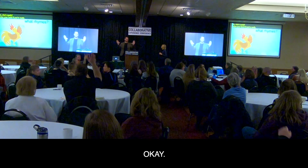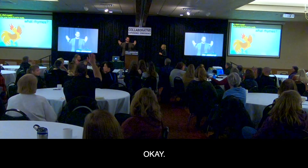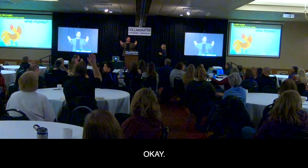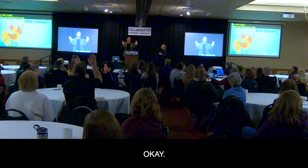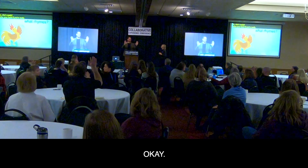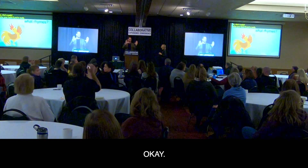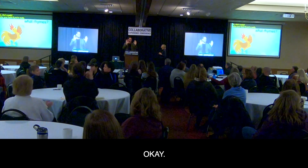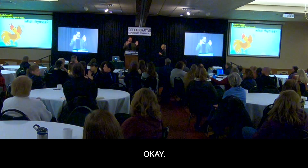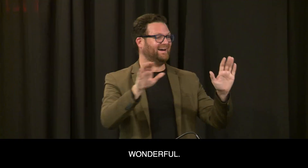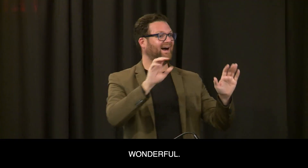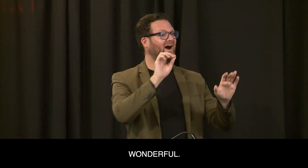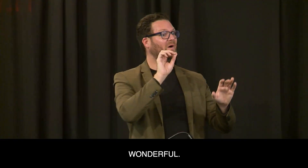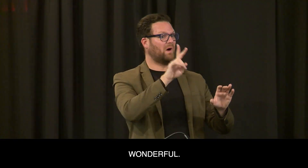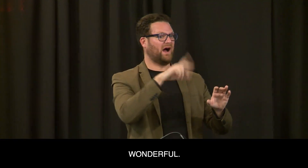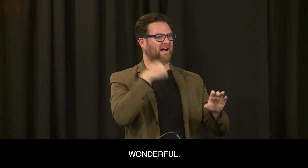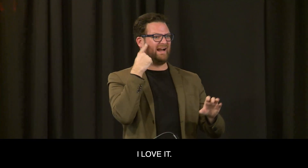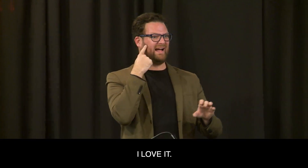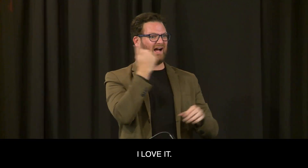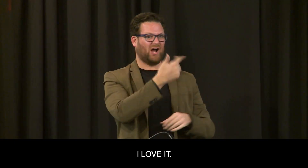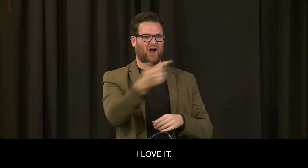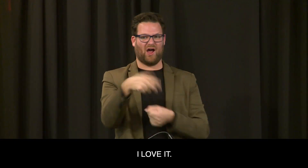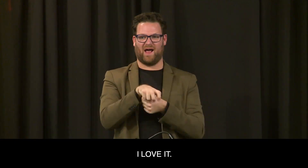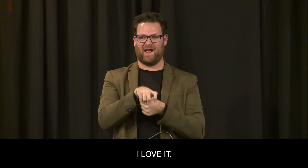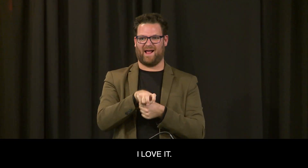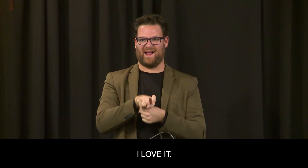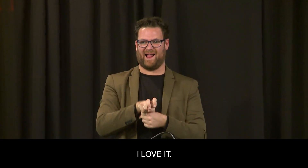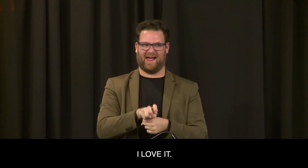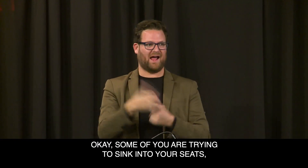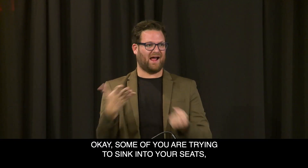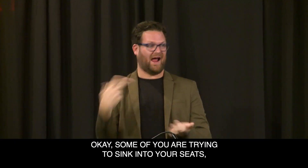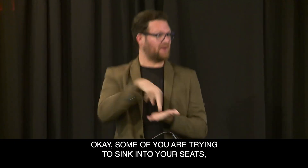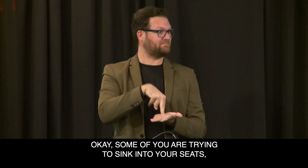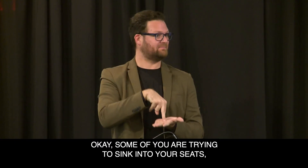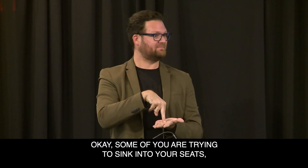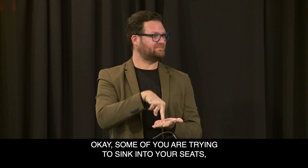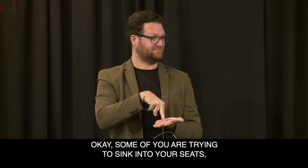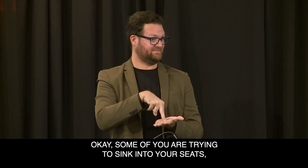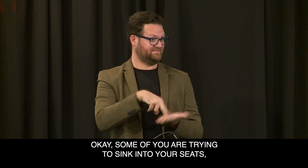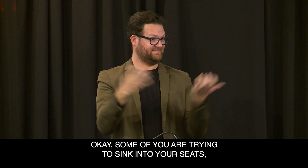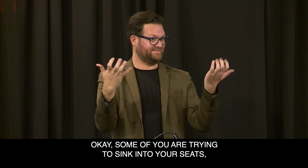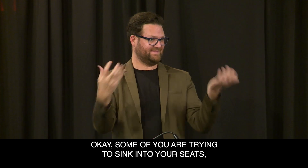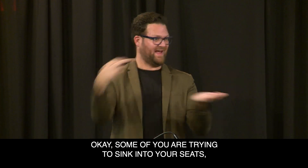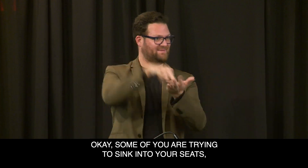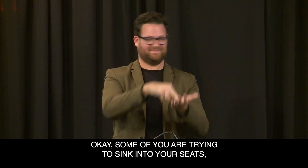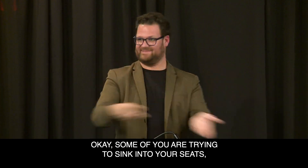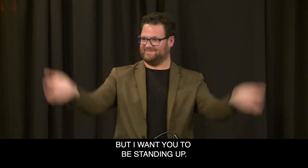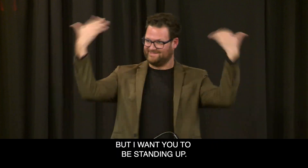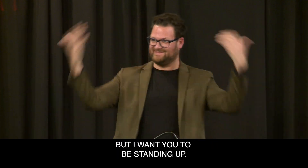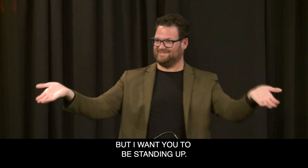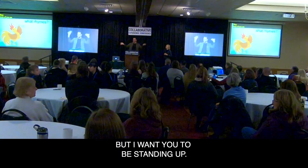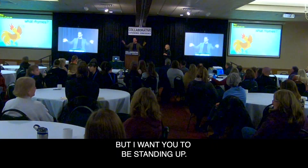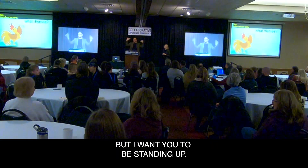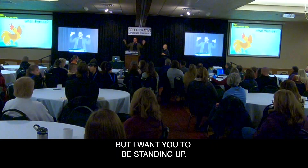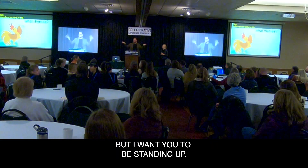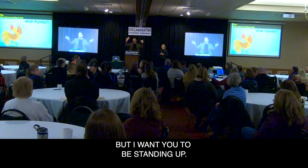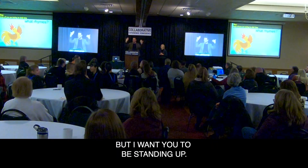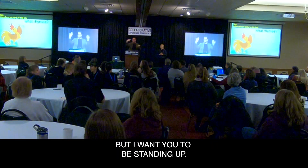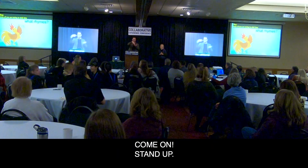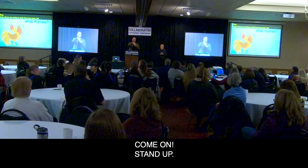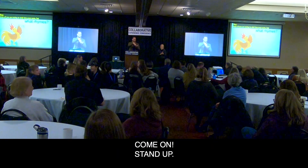Okay, wonderful. I love it. Okay, some of you are trying to sink into your seats, but I want you to be standing up. Come on,